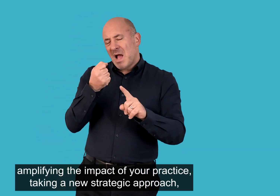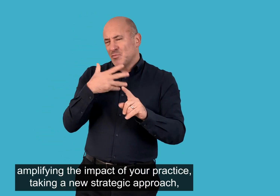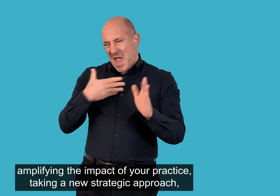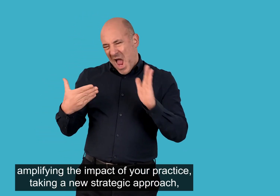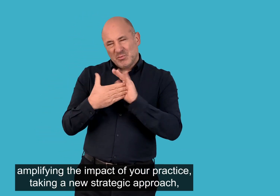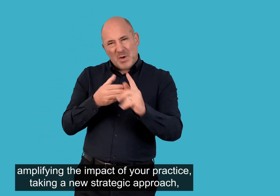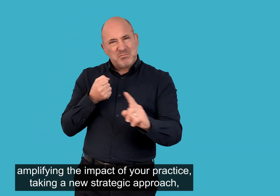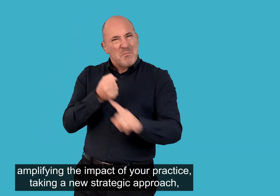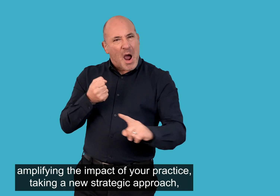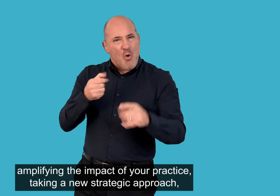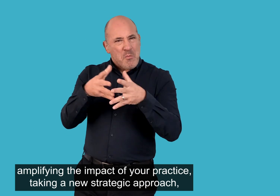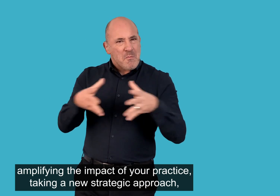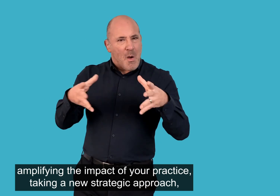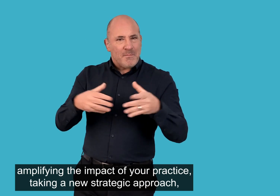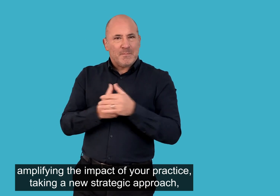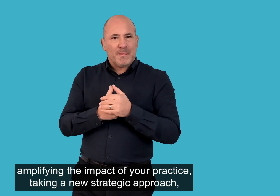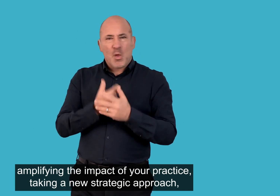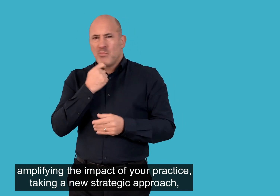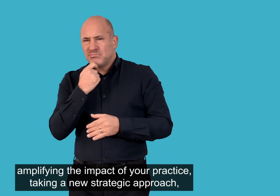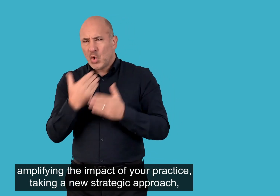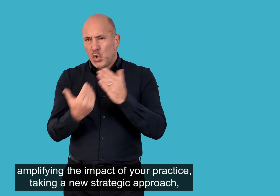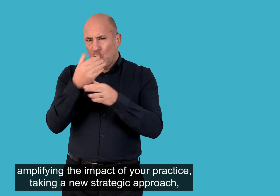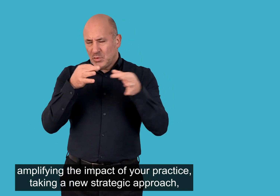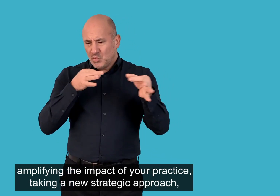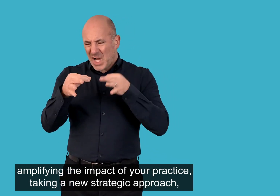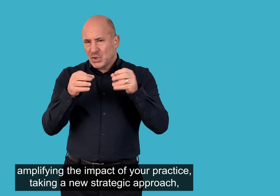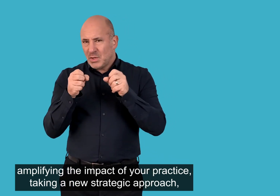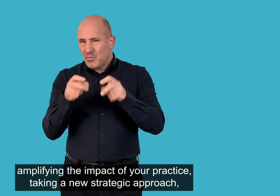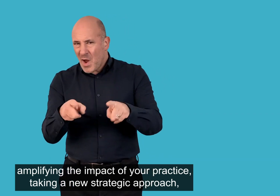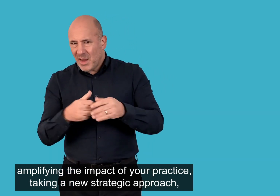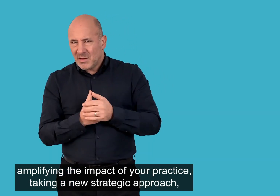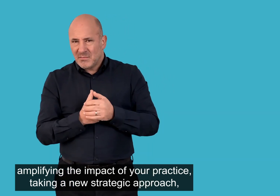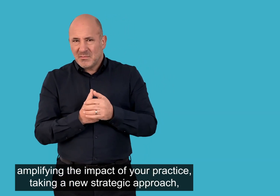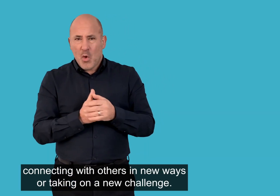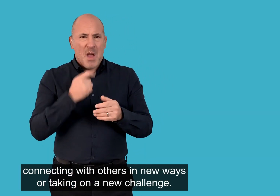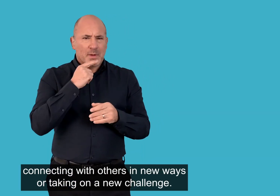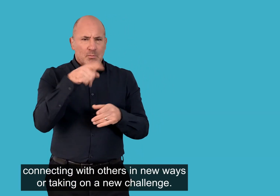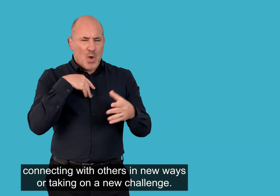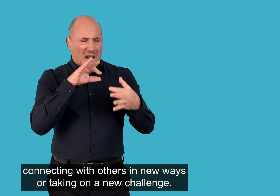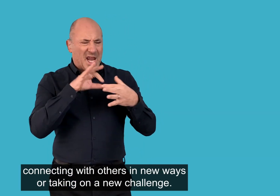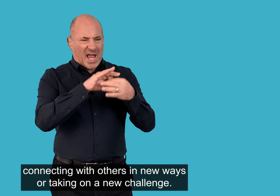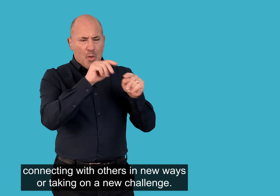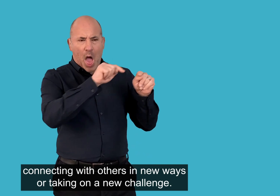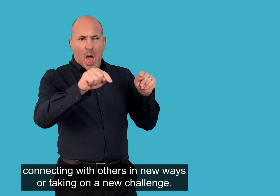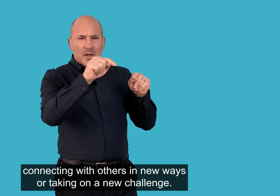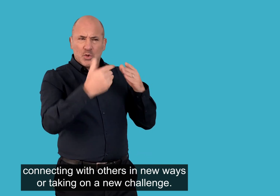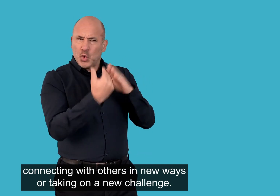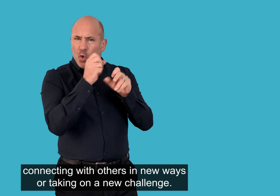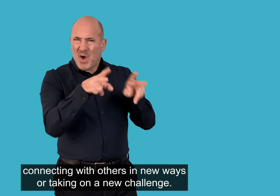the impact of your practice, taking a new strategic approach, connecting with others in new ways,